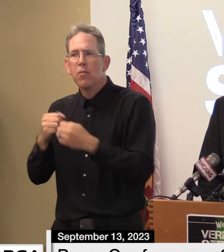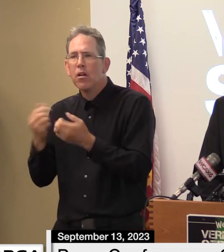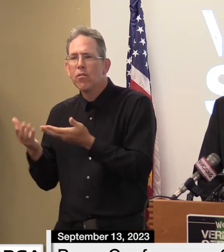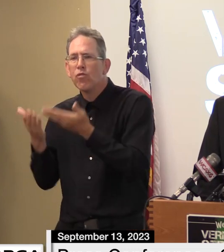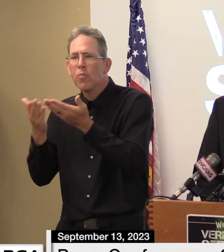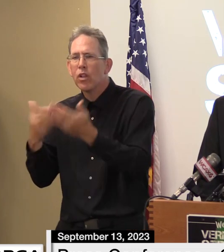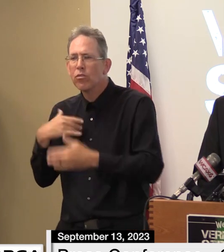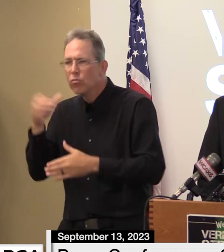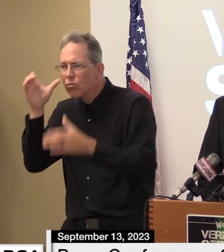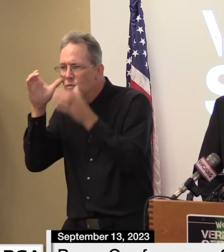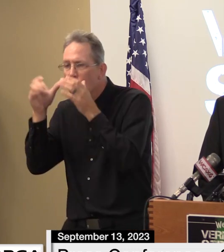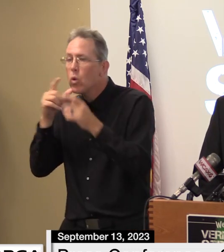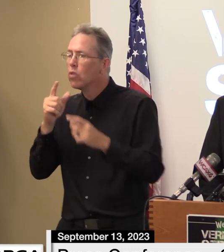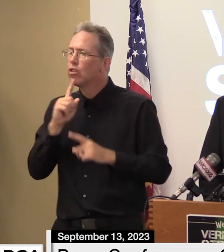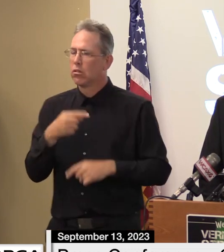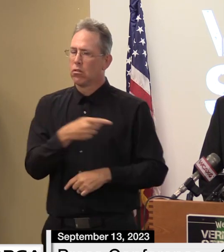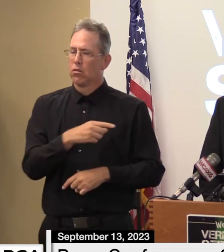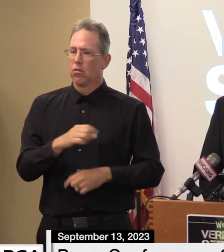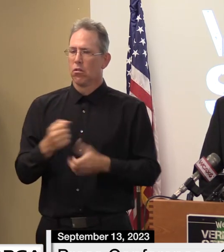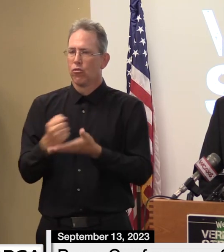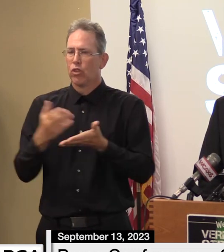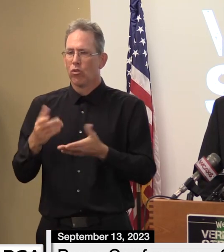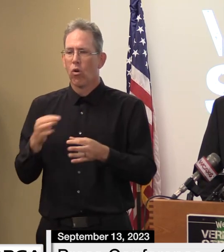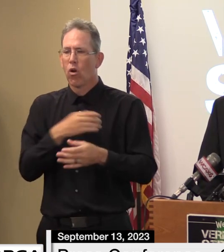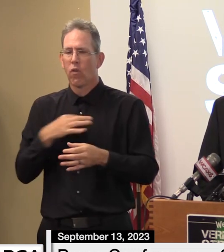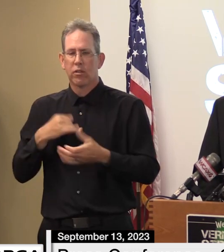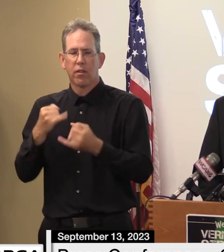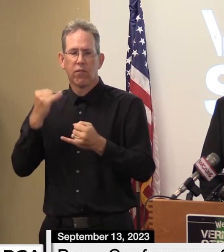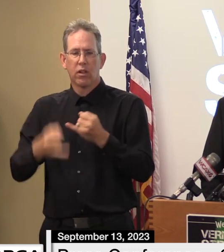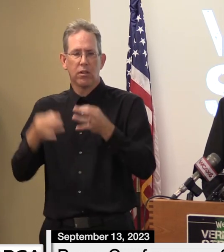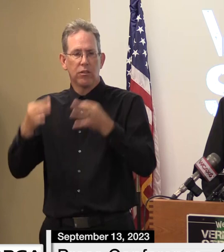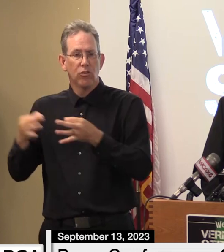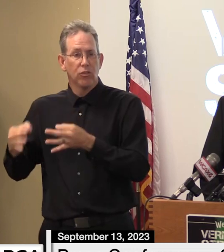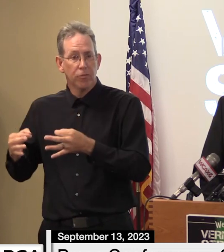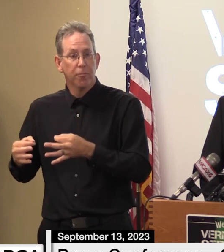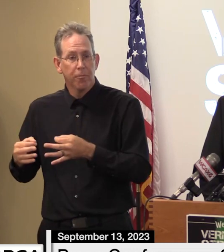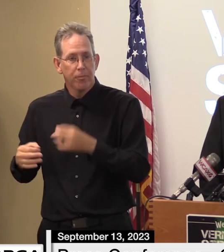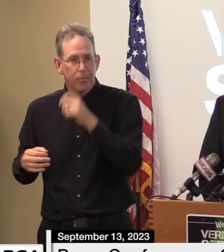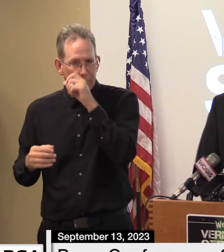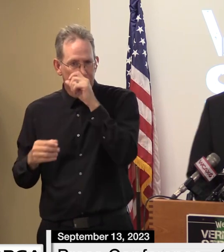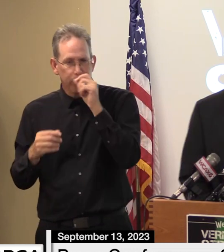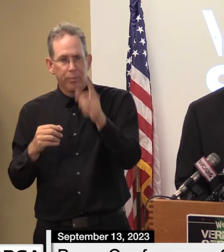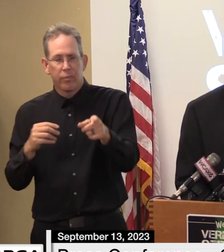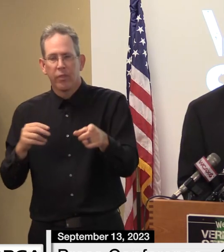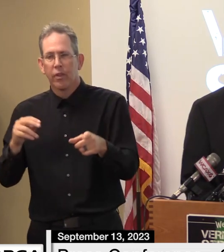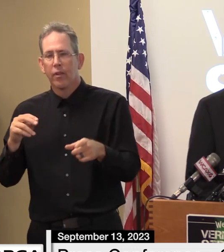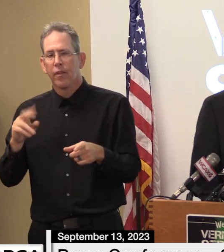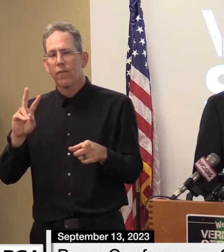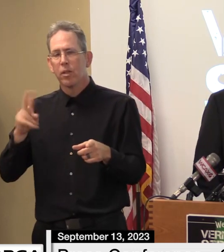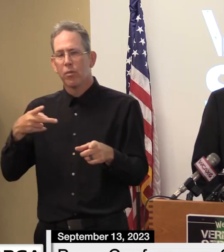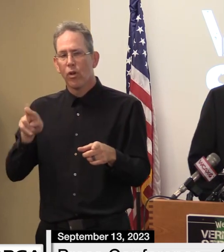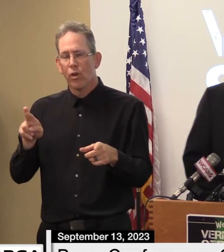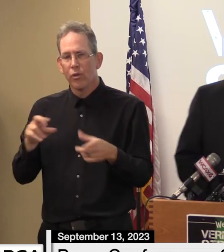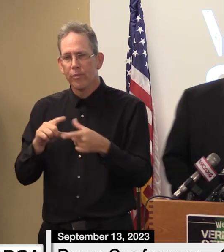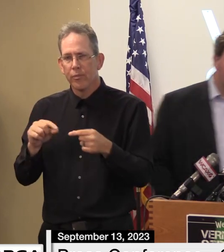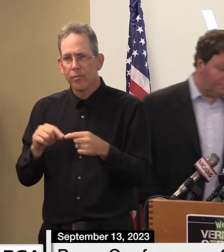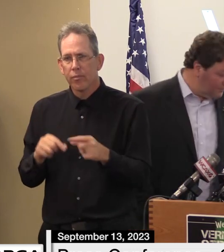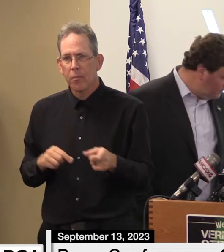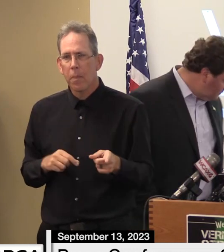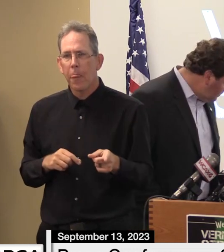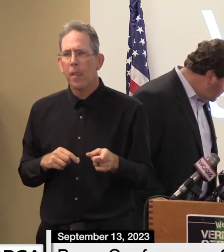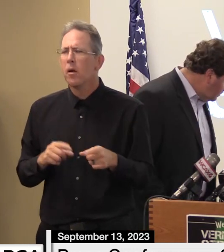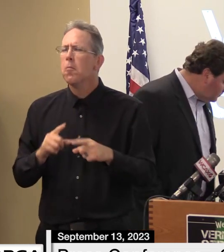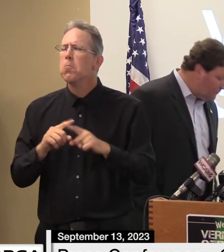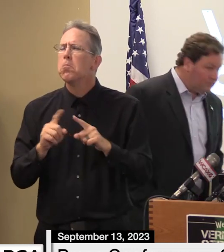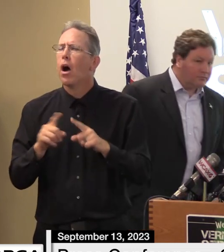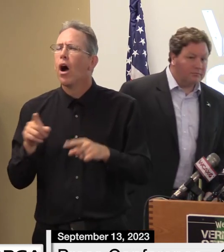for making the final decision on which projects get funded. And will there be some kind of but-for test, Maura, where